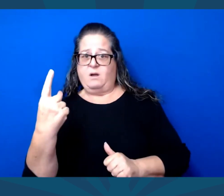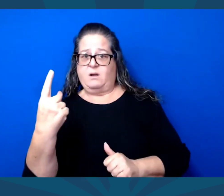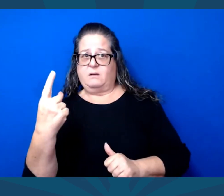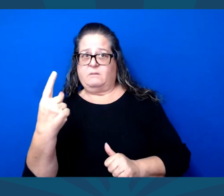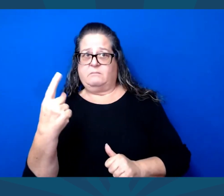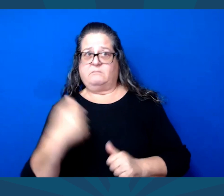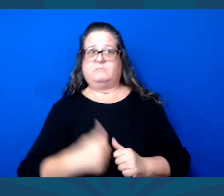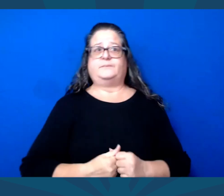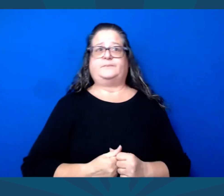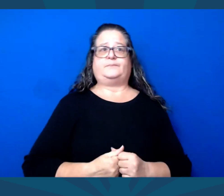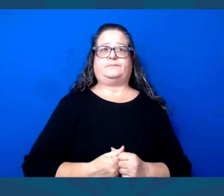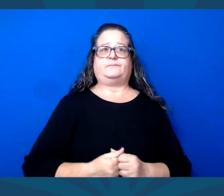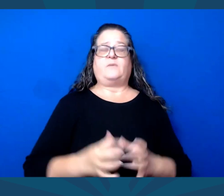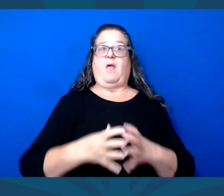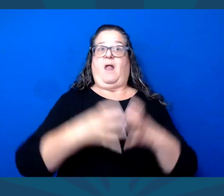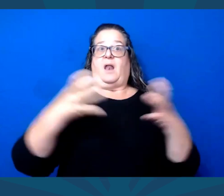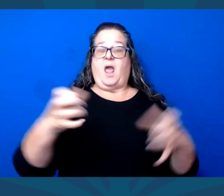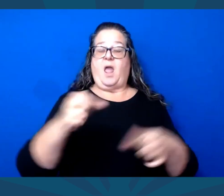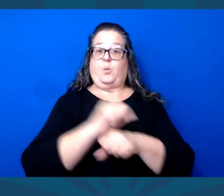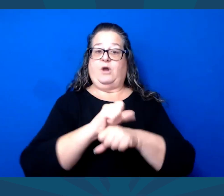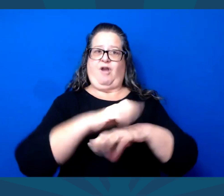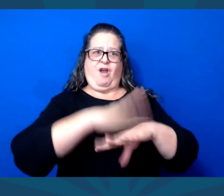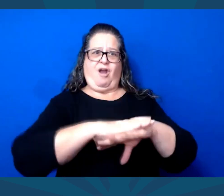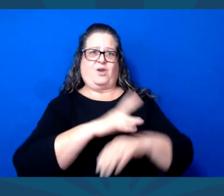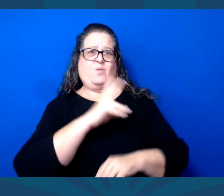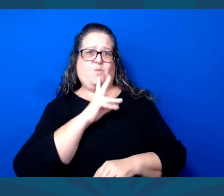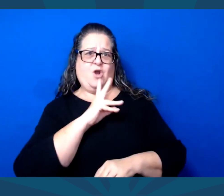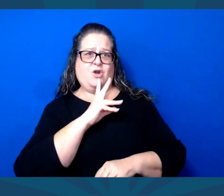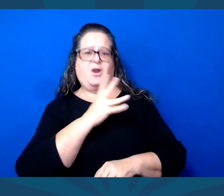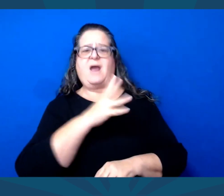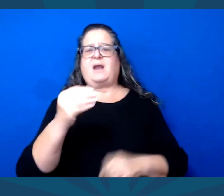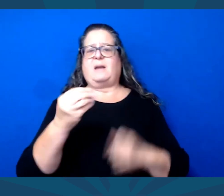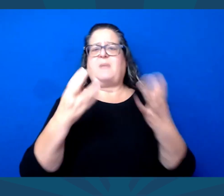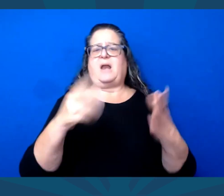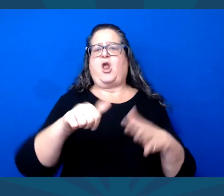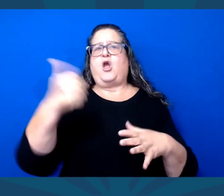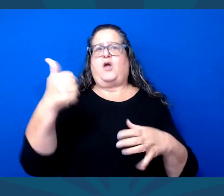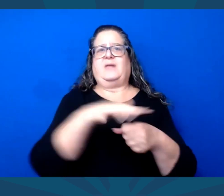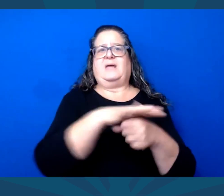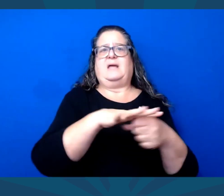legislators will impact Arizonans for decades.